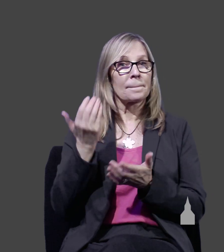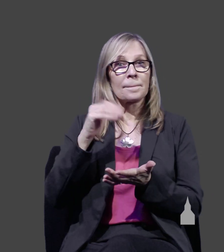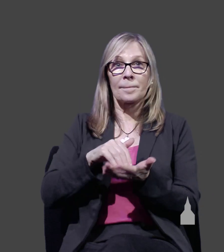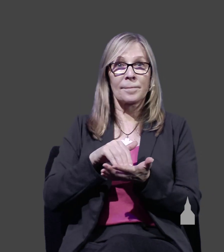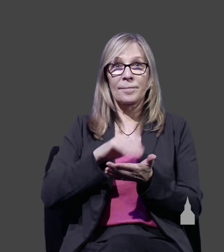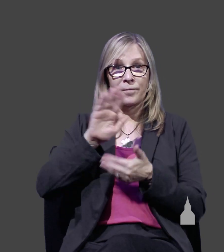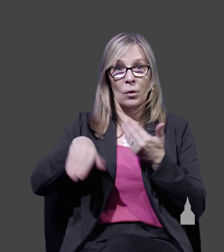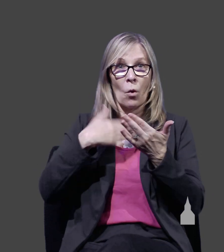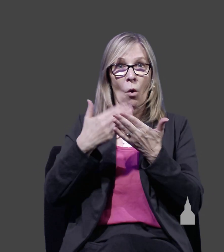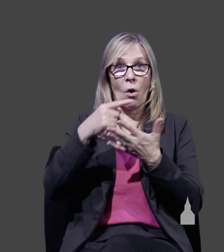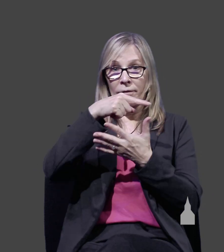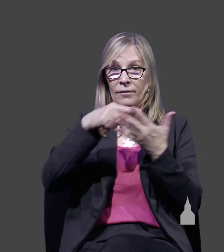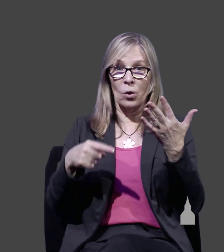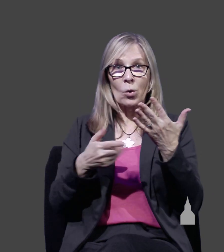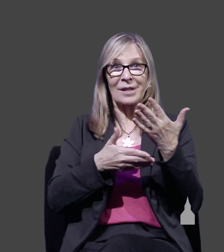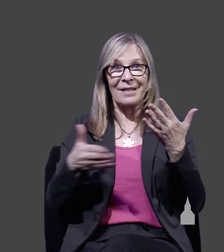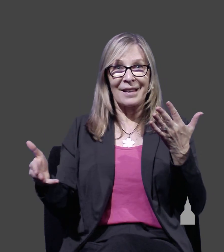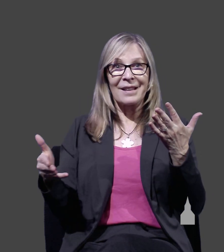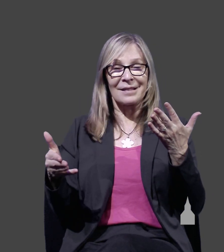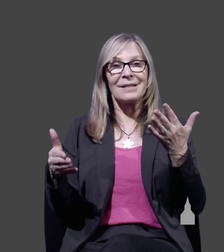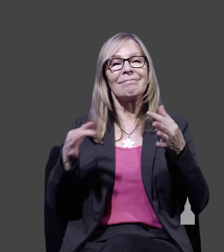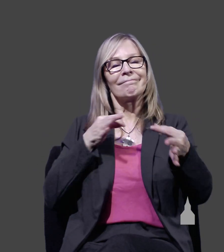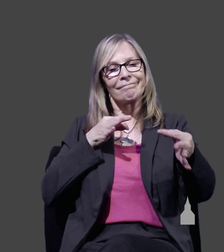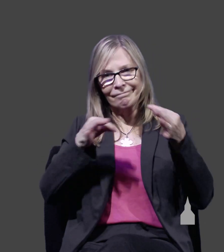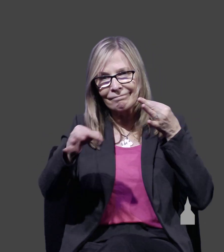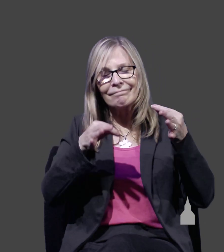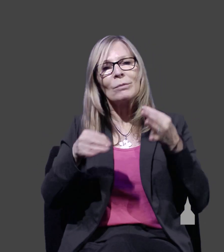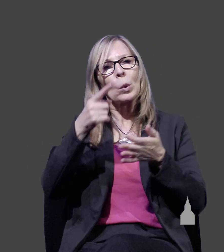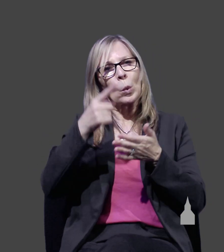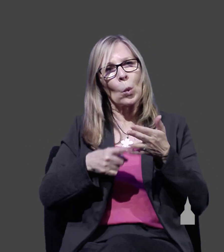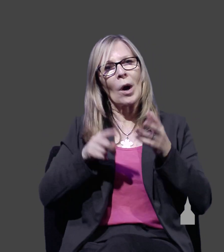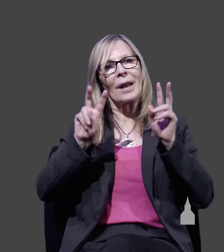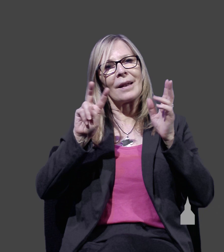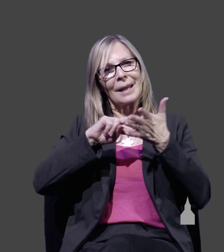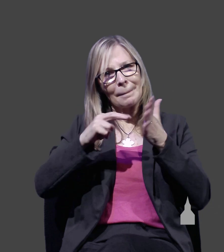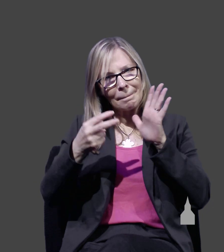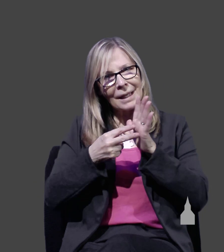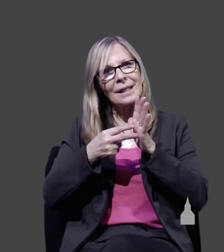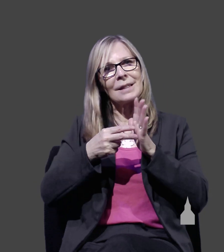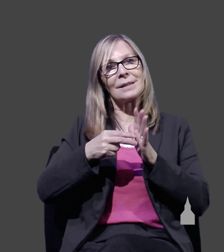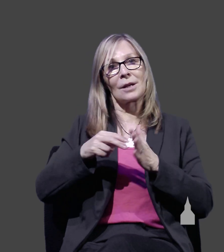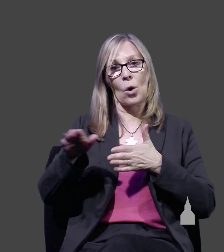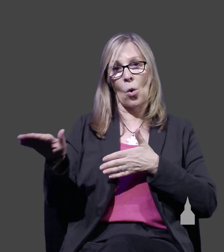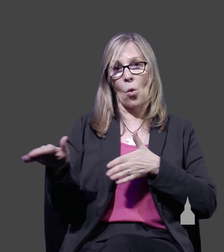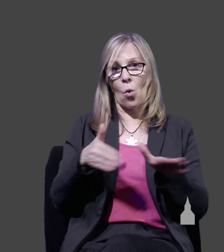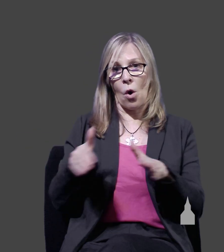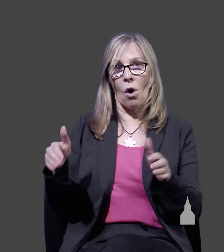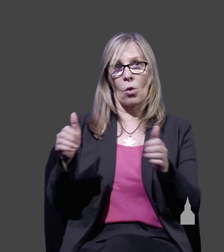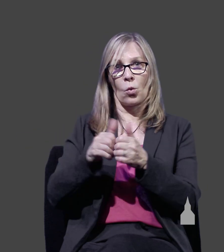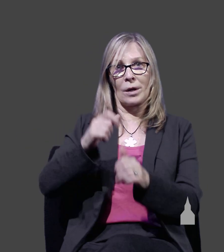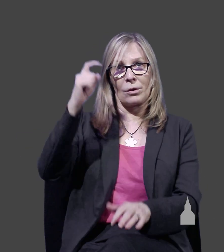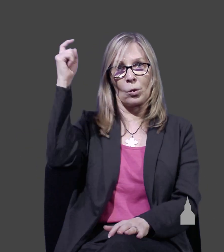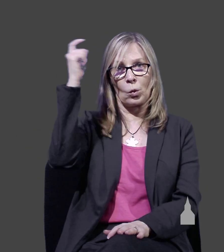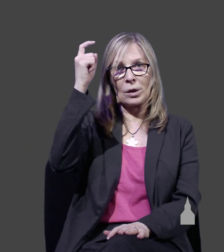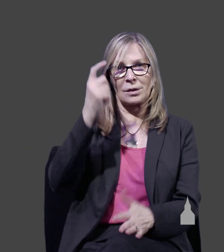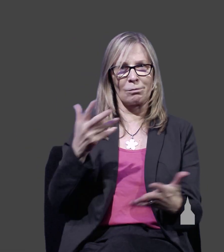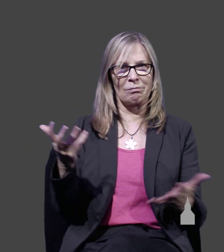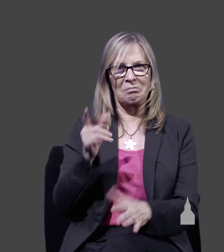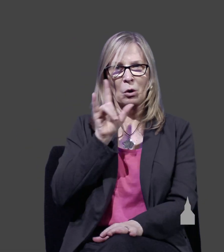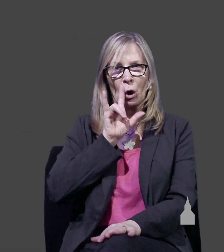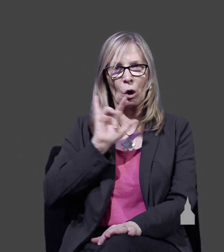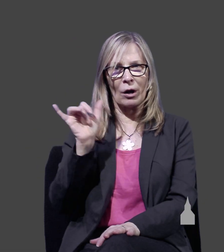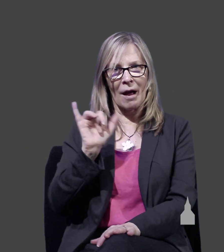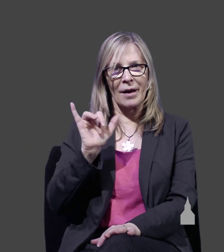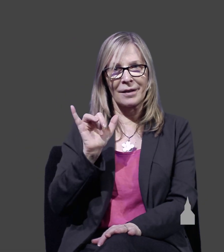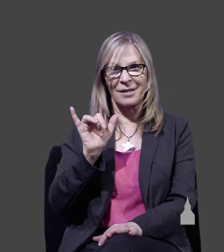Again, all of those things, all of these verses are describing what walking in wisdom looks like. And we're doing